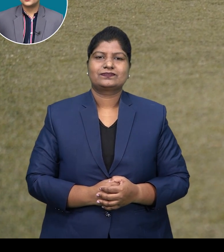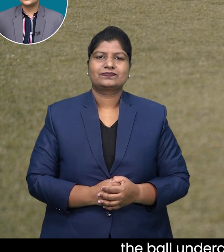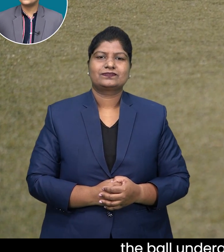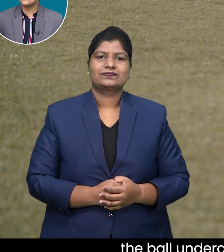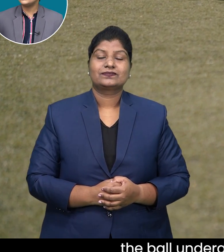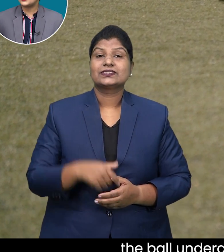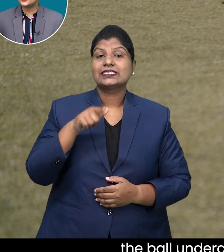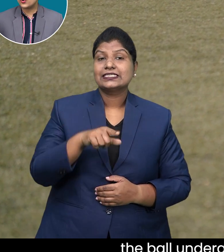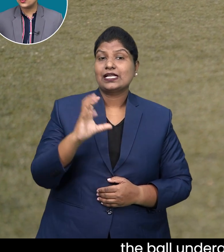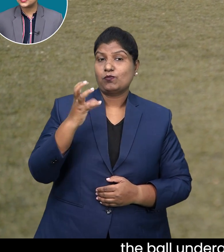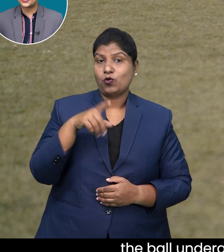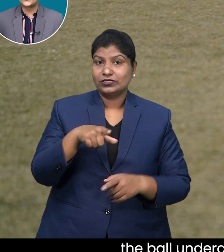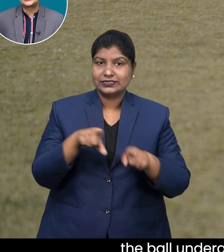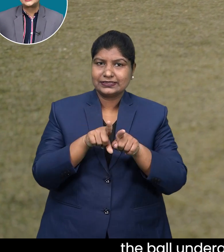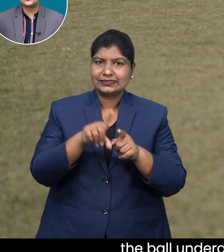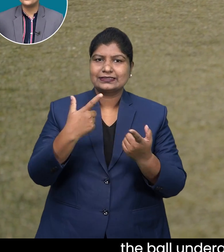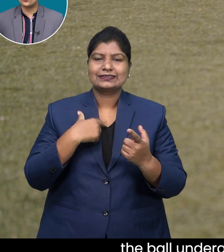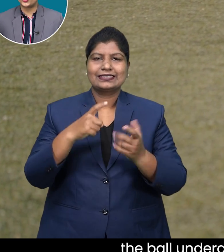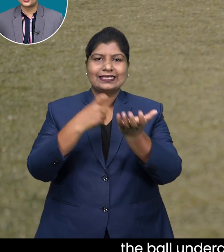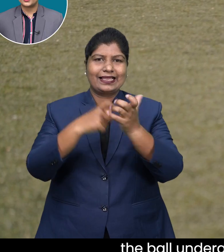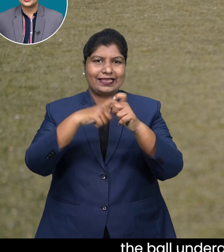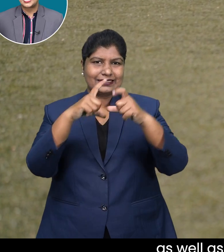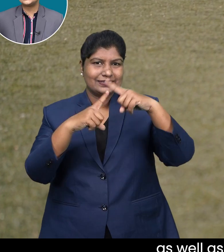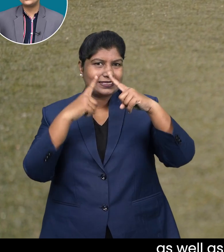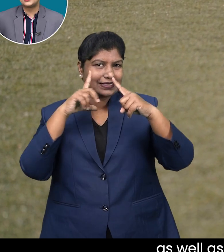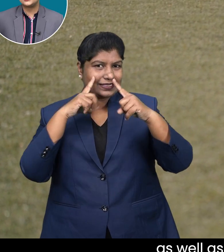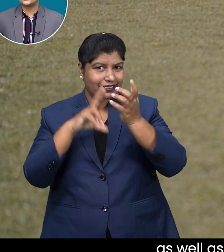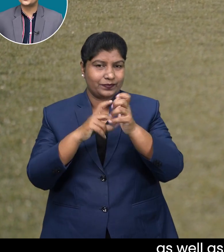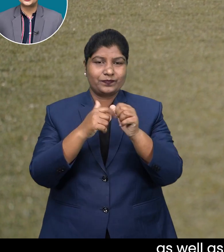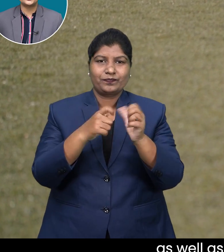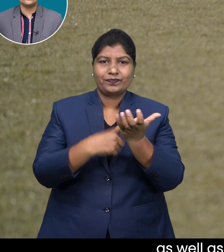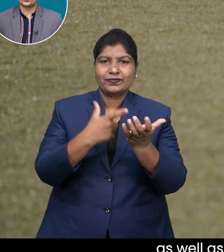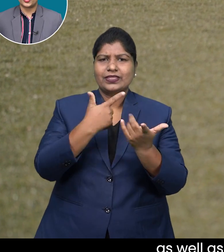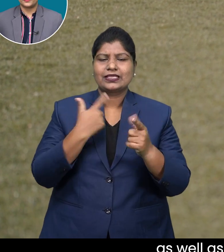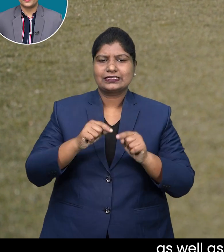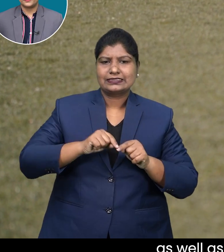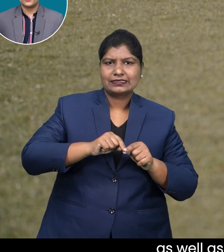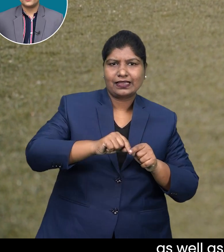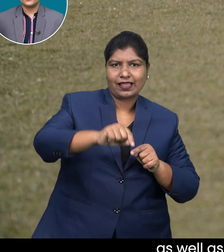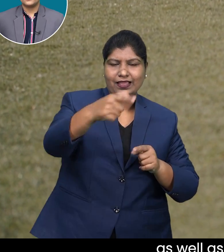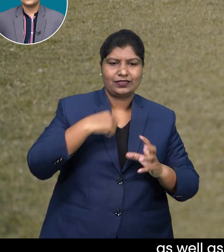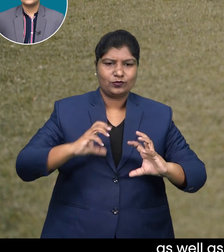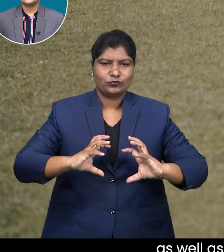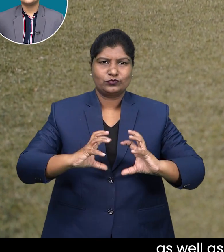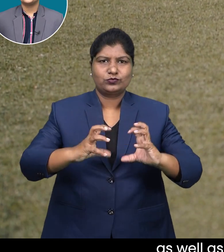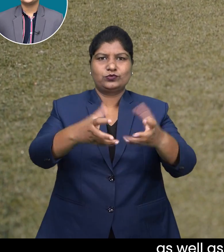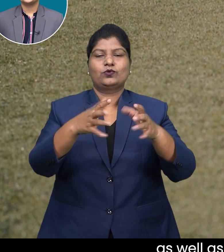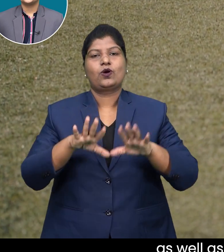Thus, the ball undergoes a rectilinear motion as well as rotational motion.